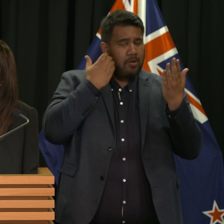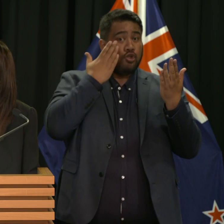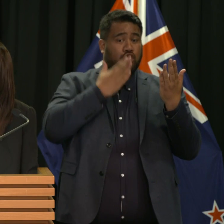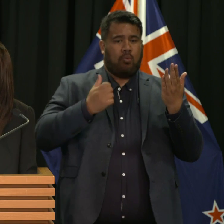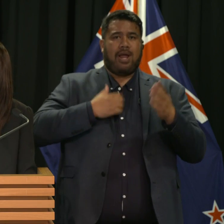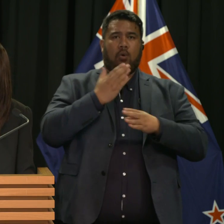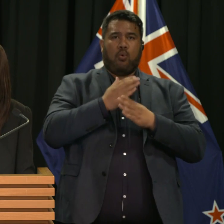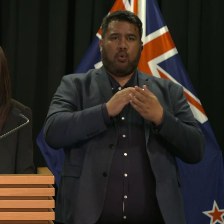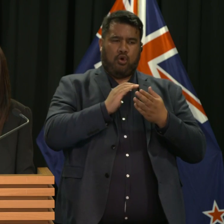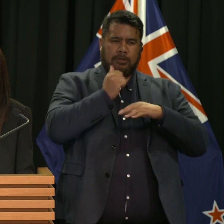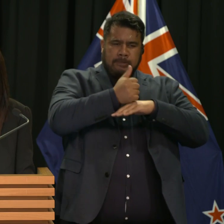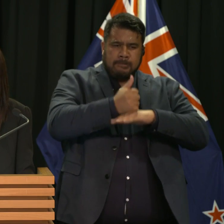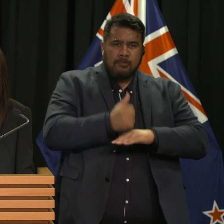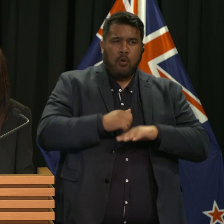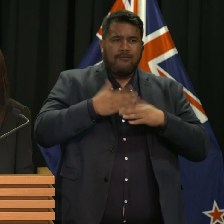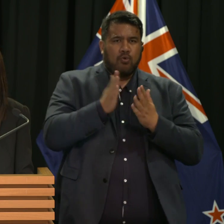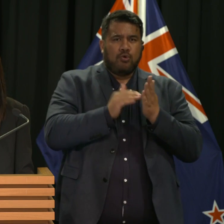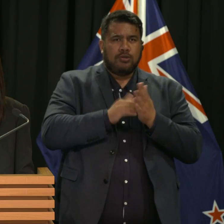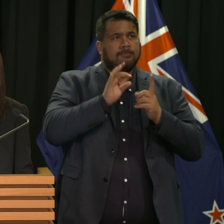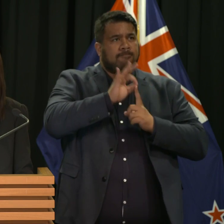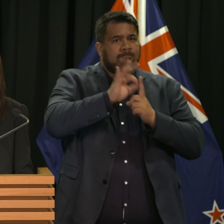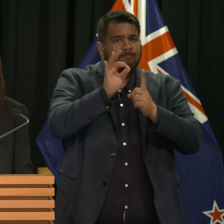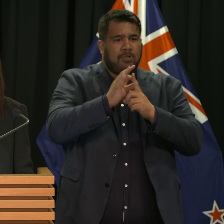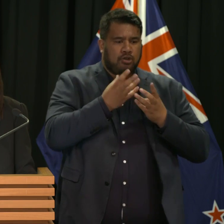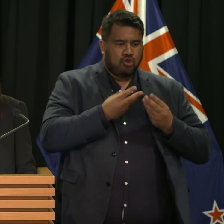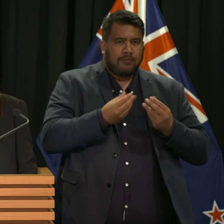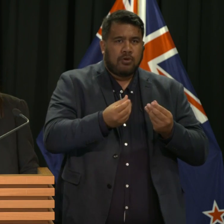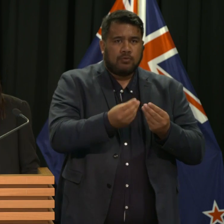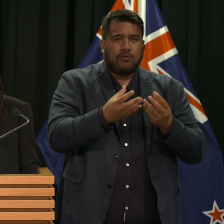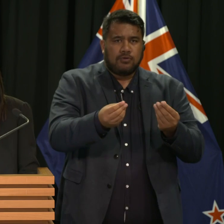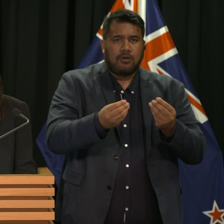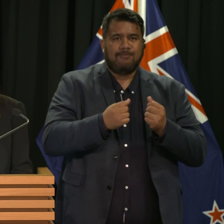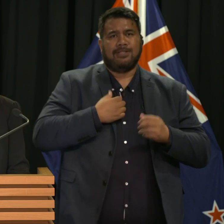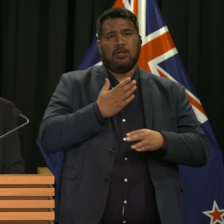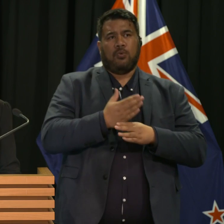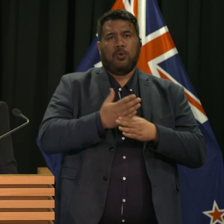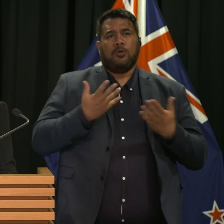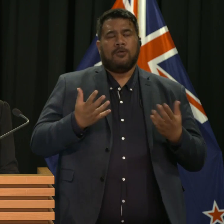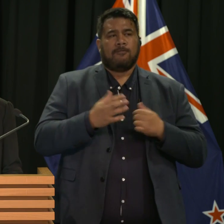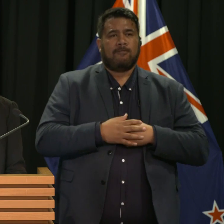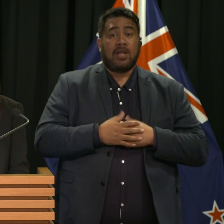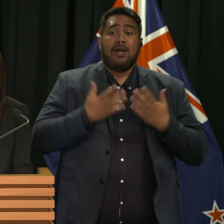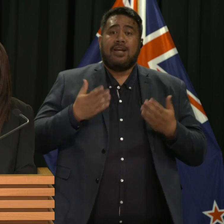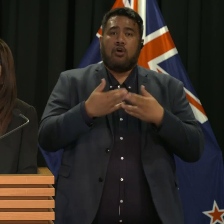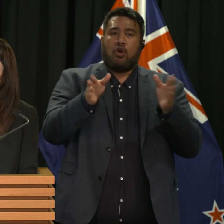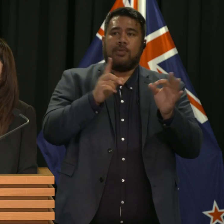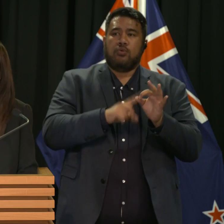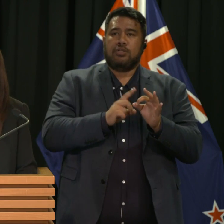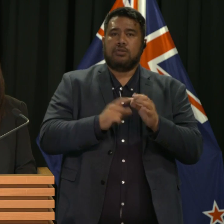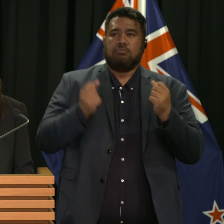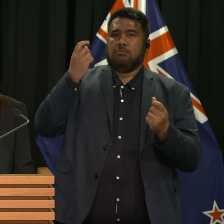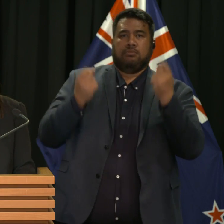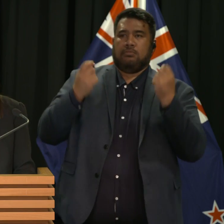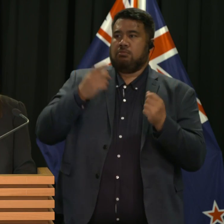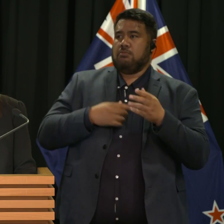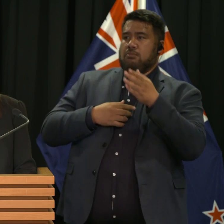faces and developing solutions to all of them. I will now take your questions. Does this mean that capital gains